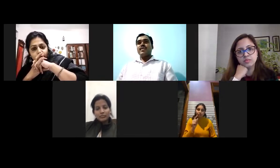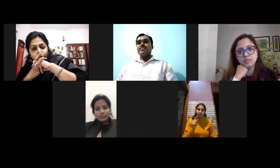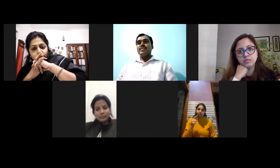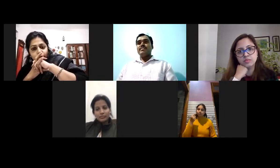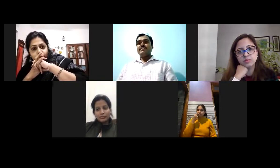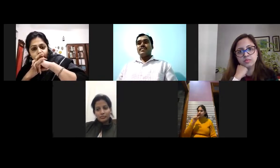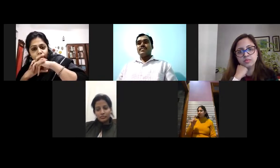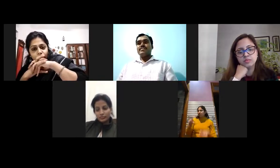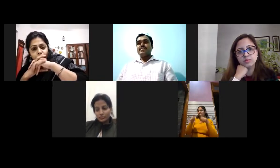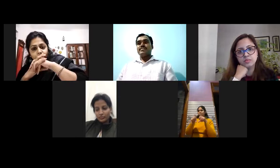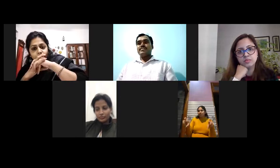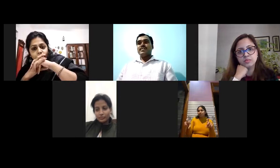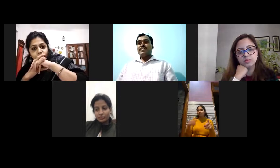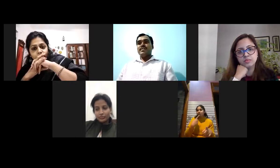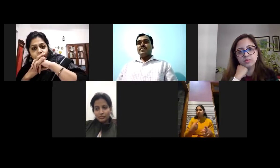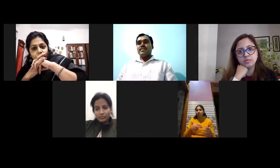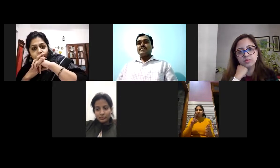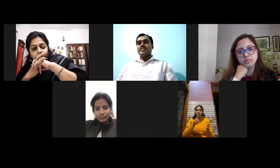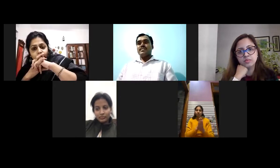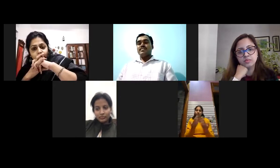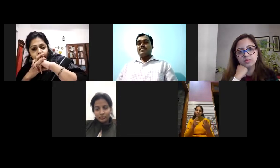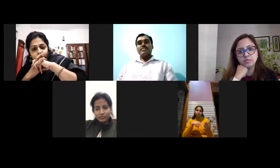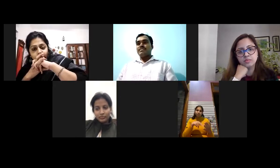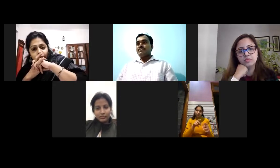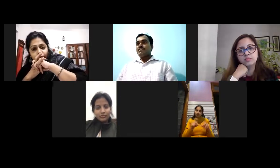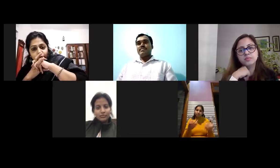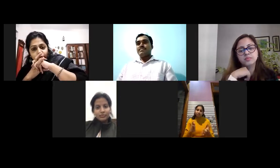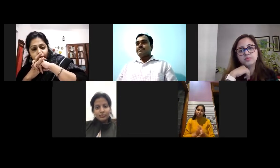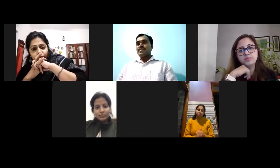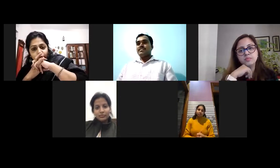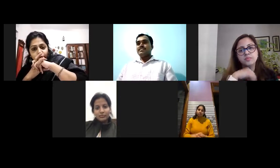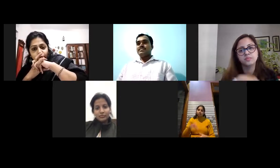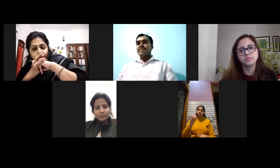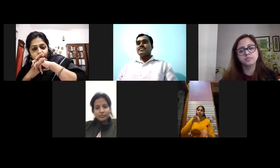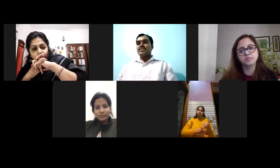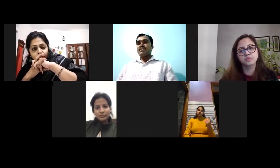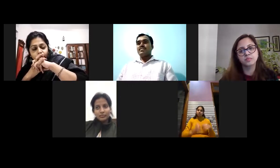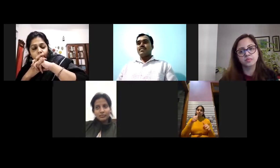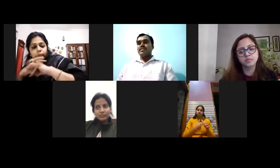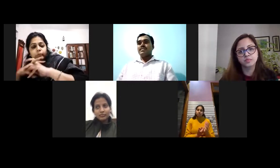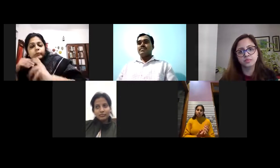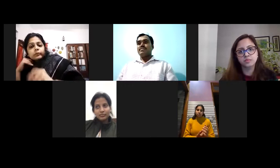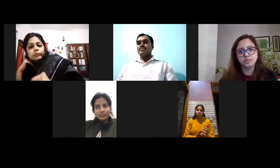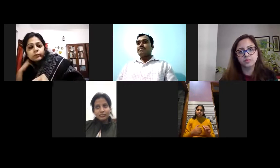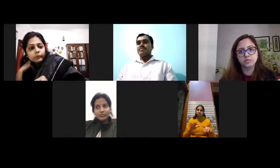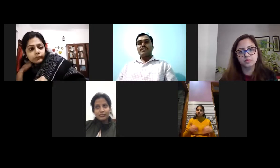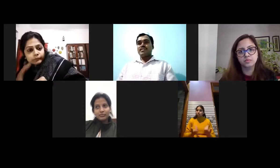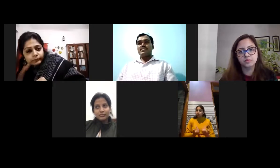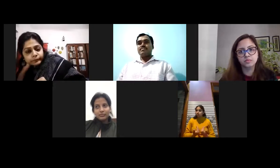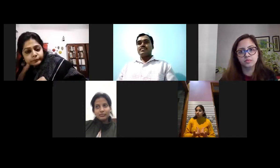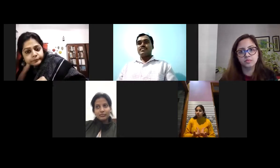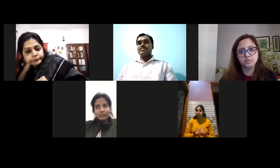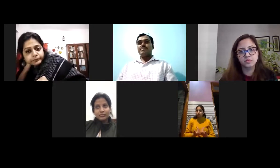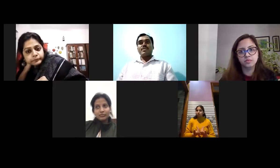in the novel whether it is, Oscar, whether it's Mazarat or whether